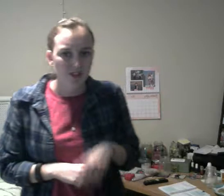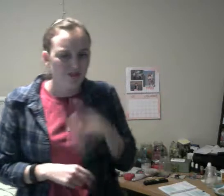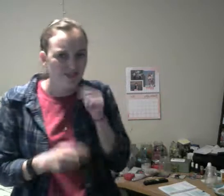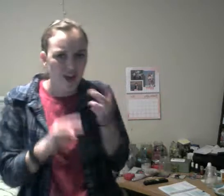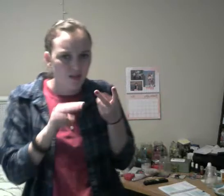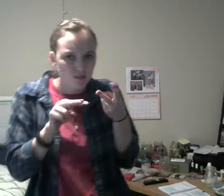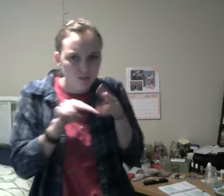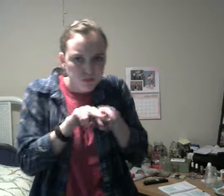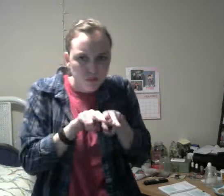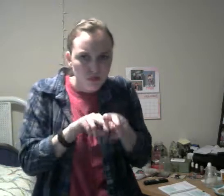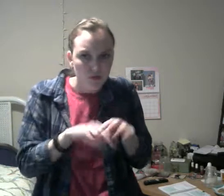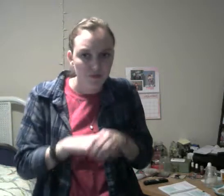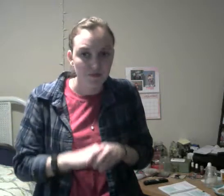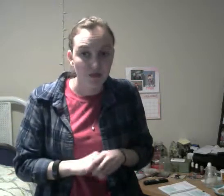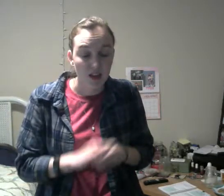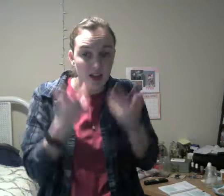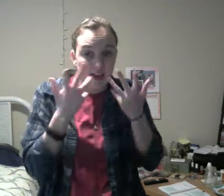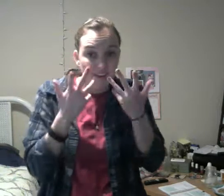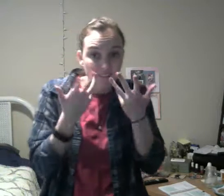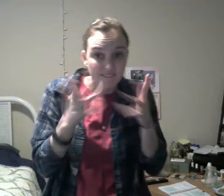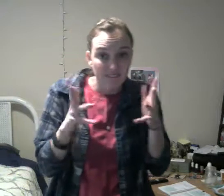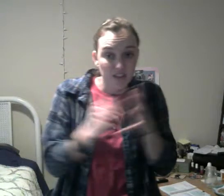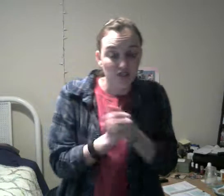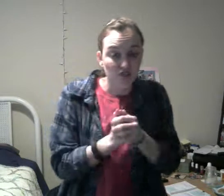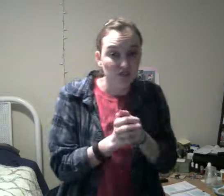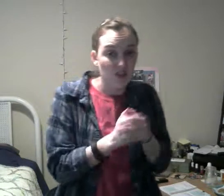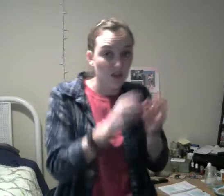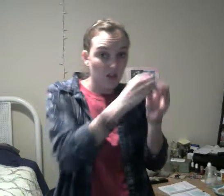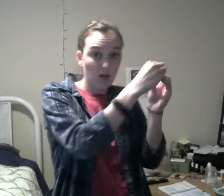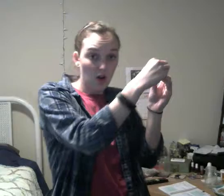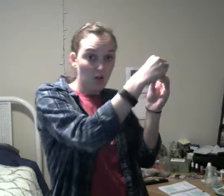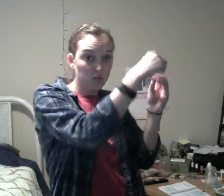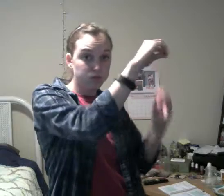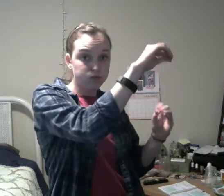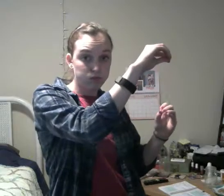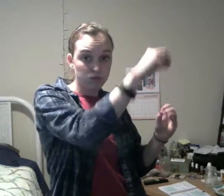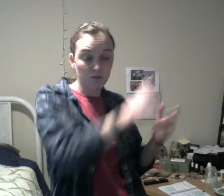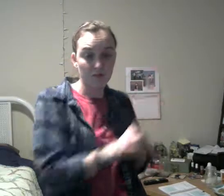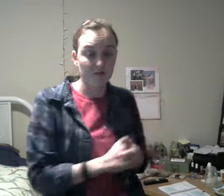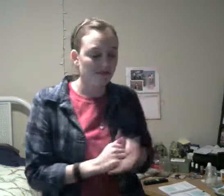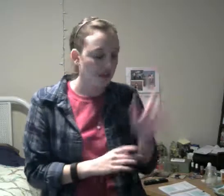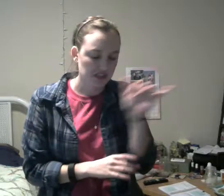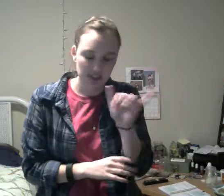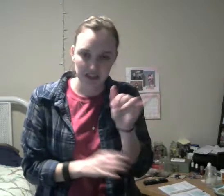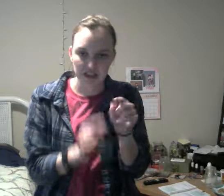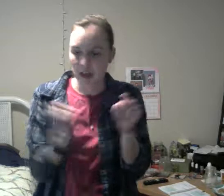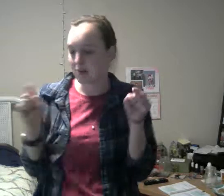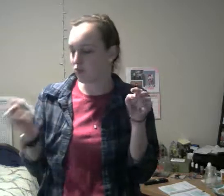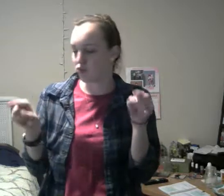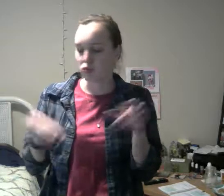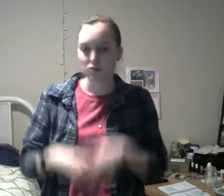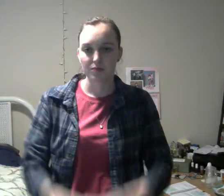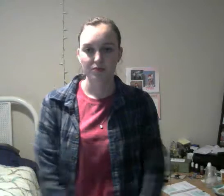would be anaphase. But eventually, when we're done, we have two brand new nuclei. They're exactly the same as that original nuclei. And that's the goal